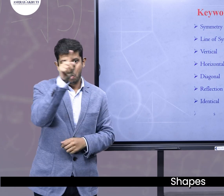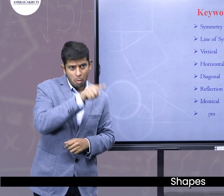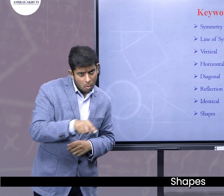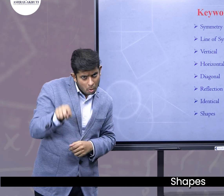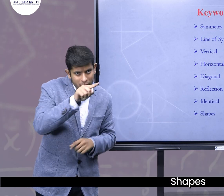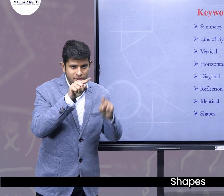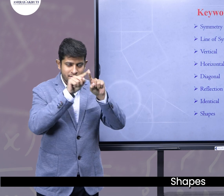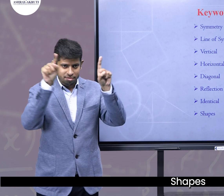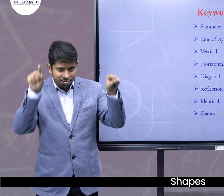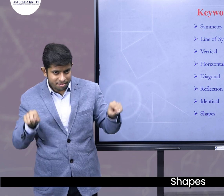shapes,